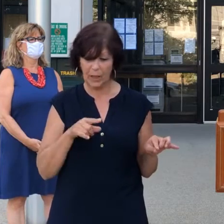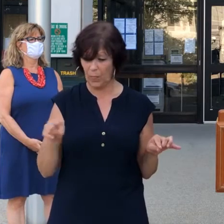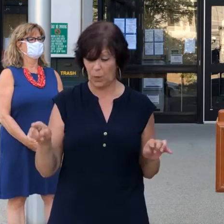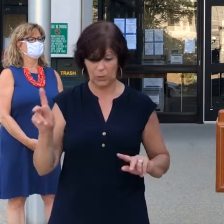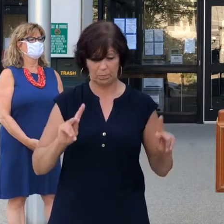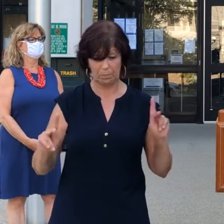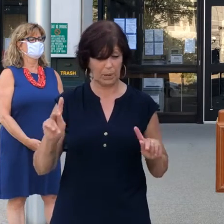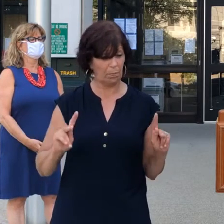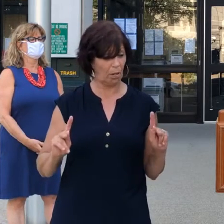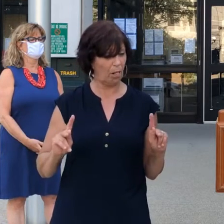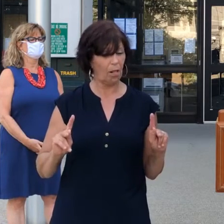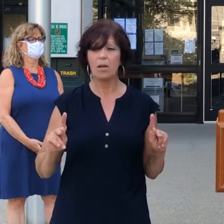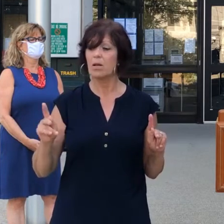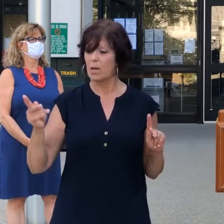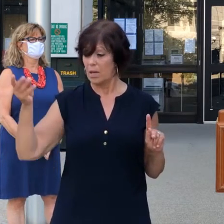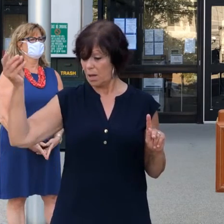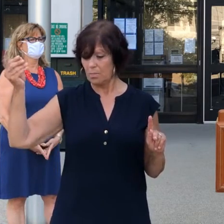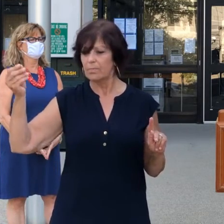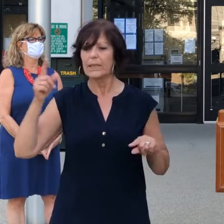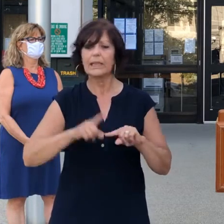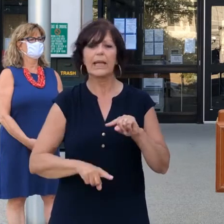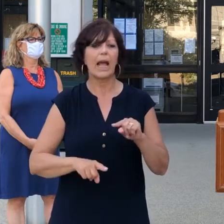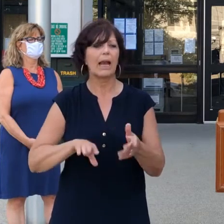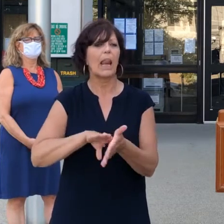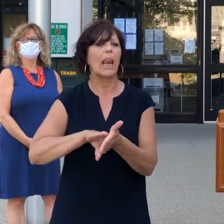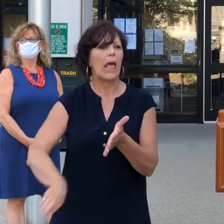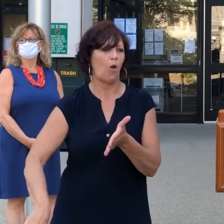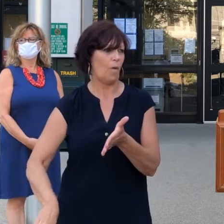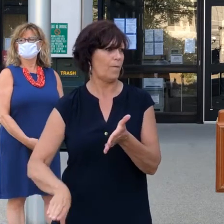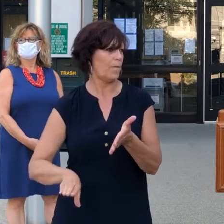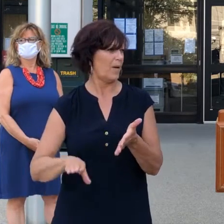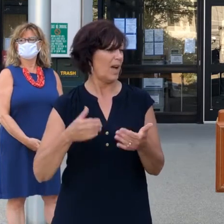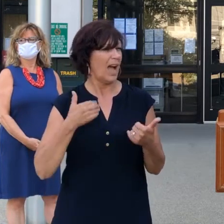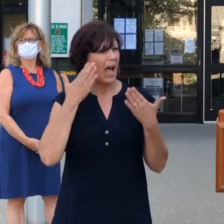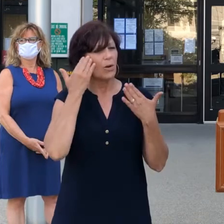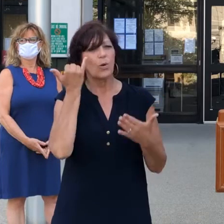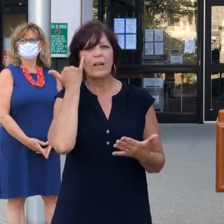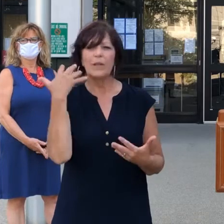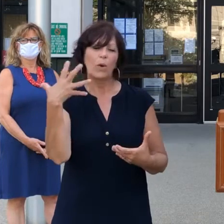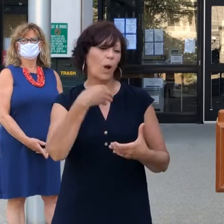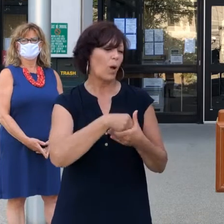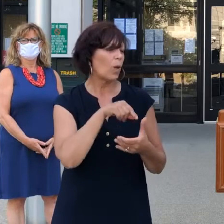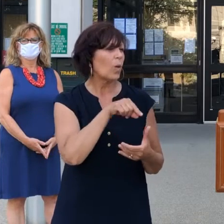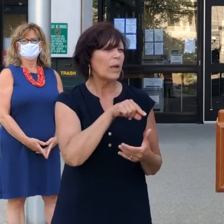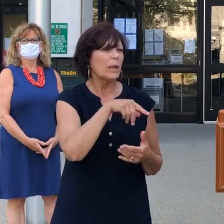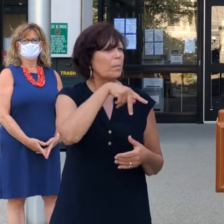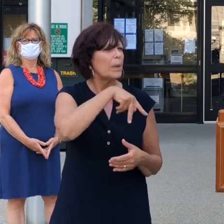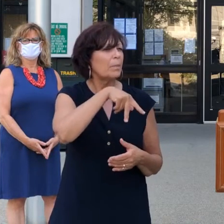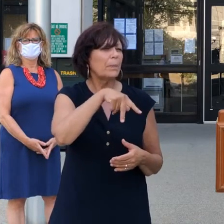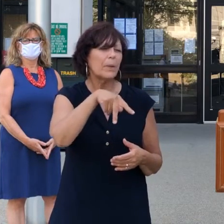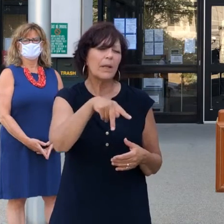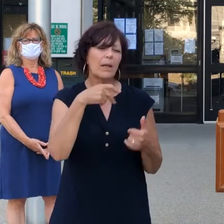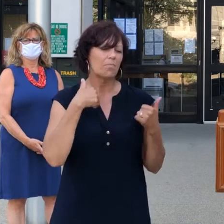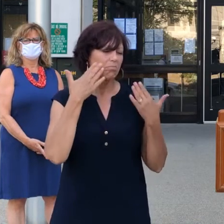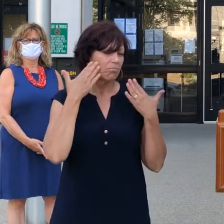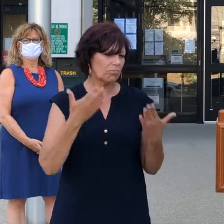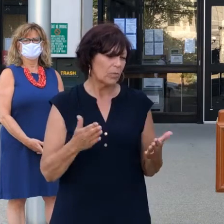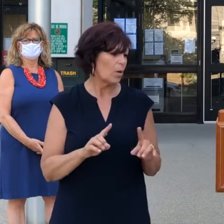were officially laid off yesterday. I'm not certain whether they were included in the 480 individuals that New